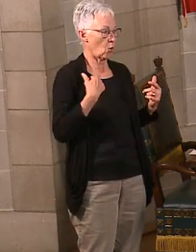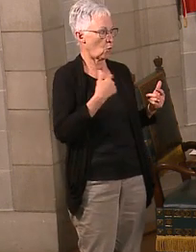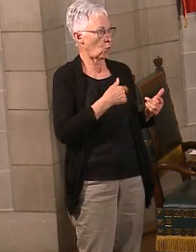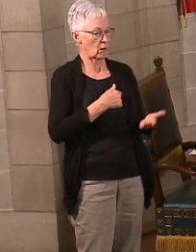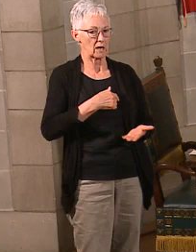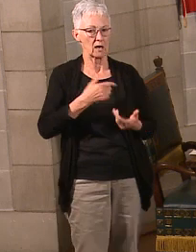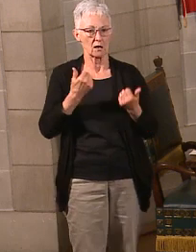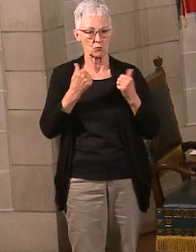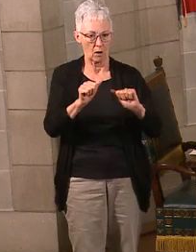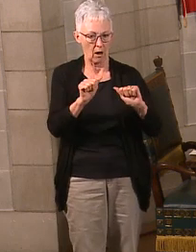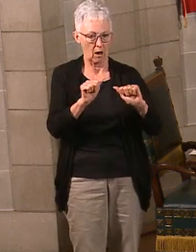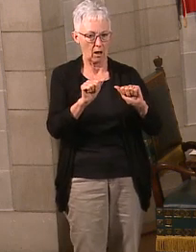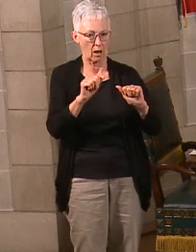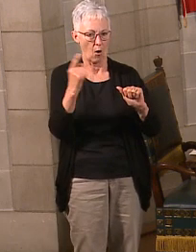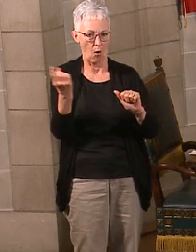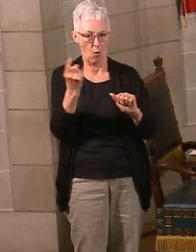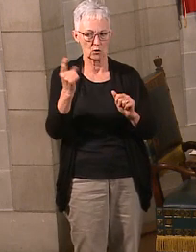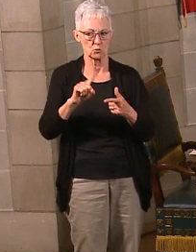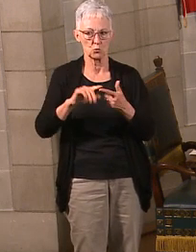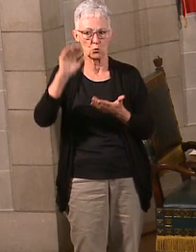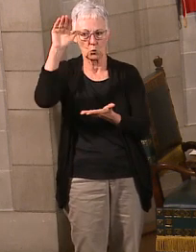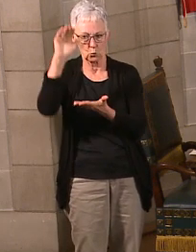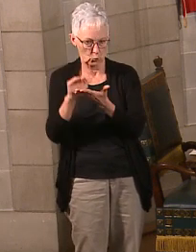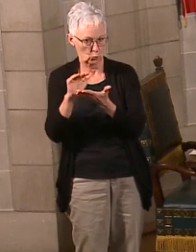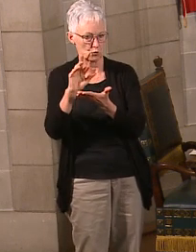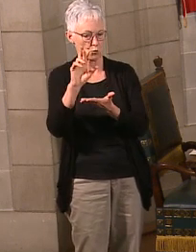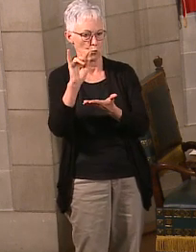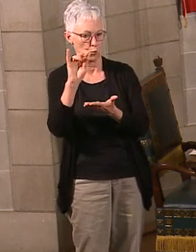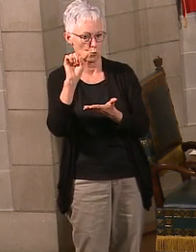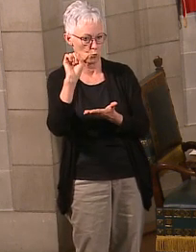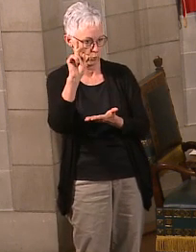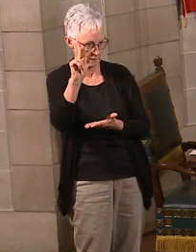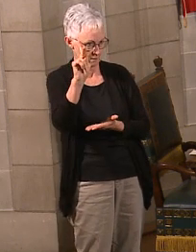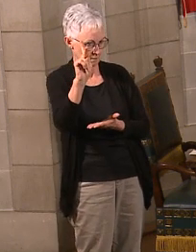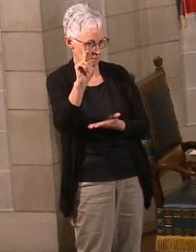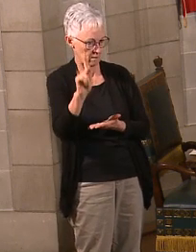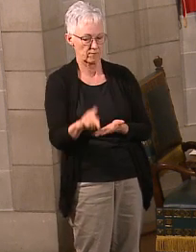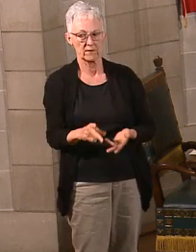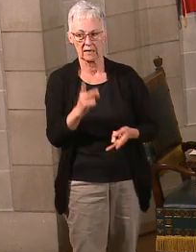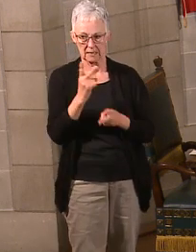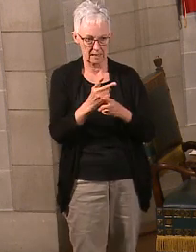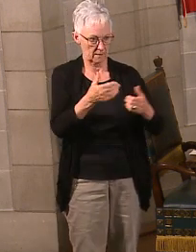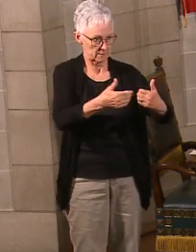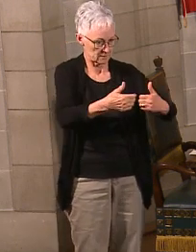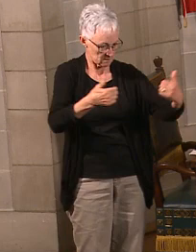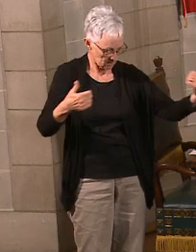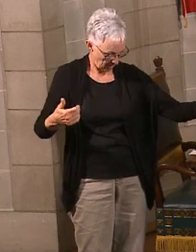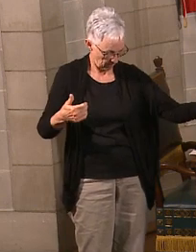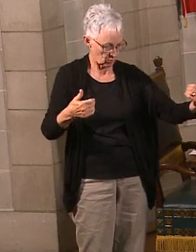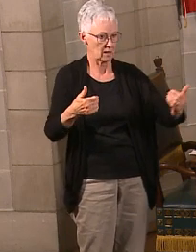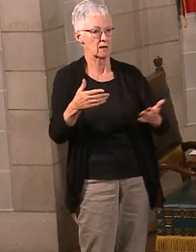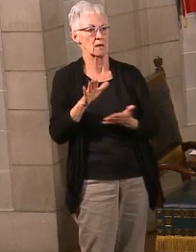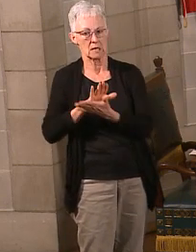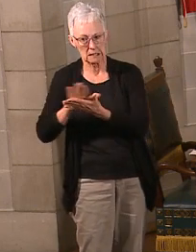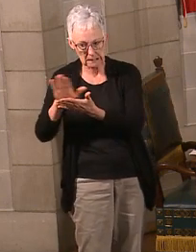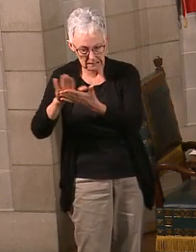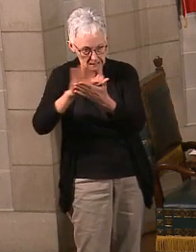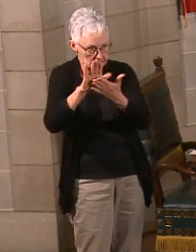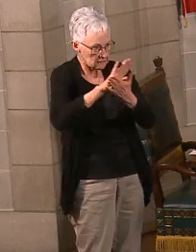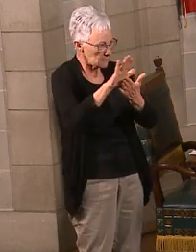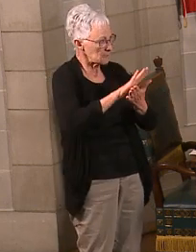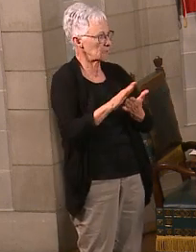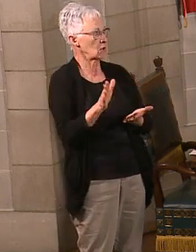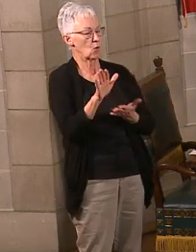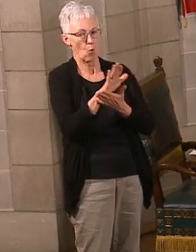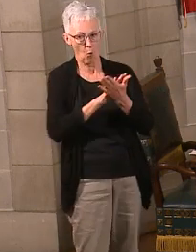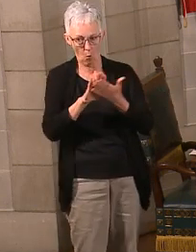risk factors. So the distancing, stopping the droplets, sanitation, wash your hands,